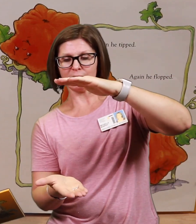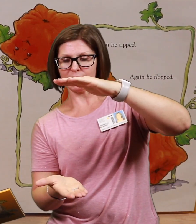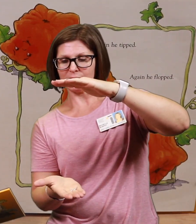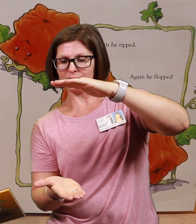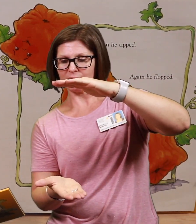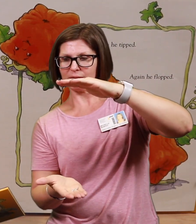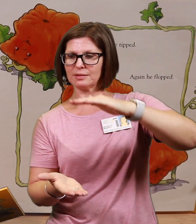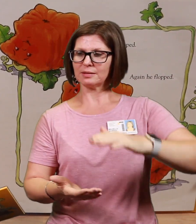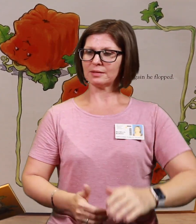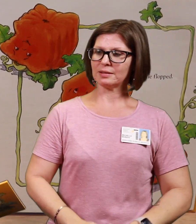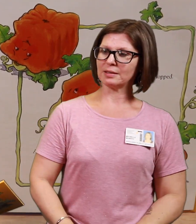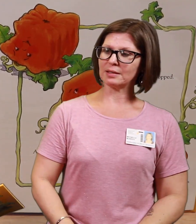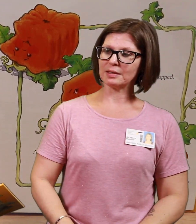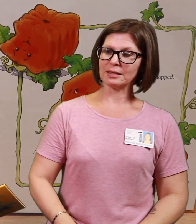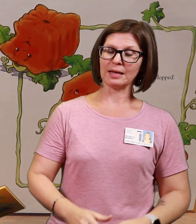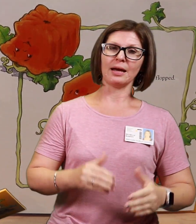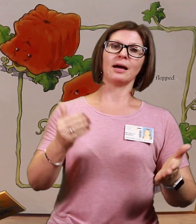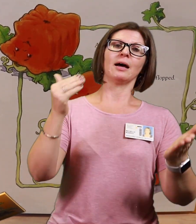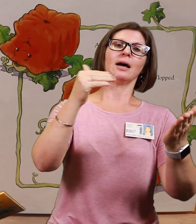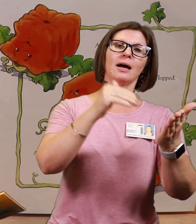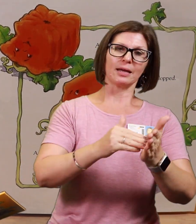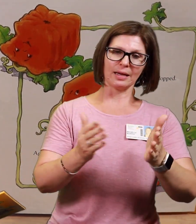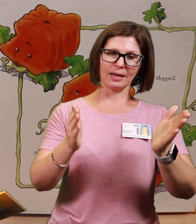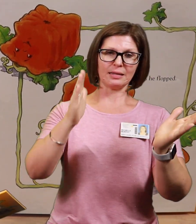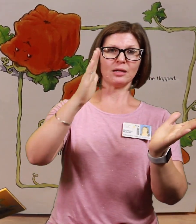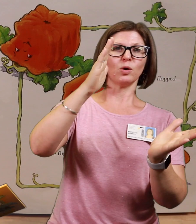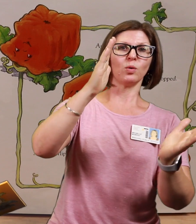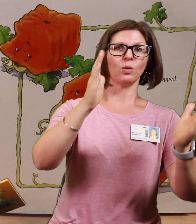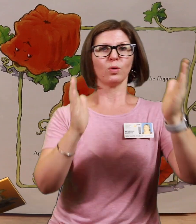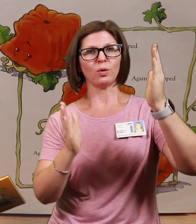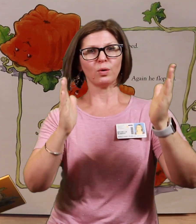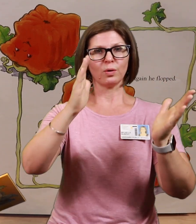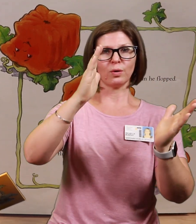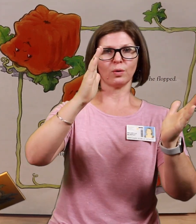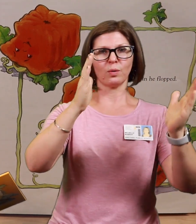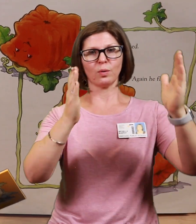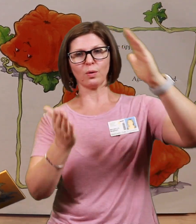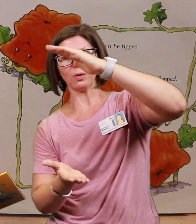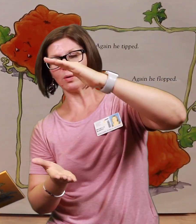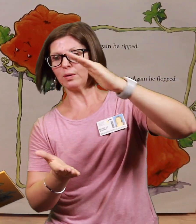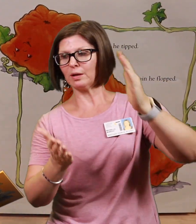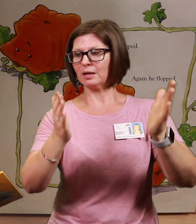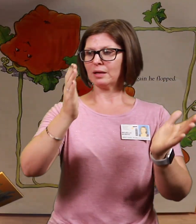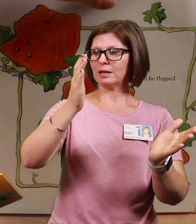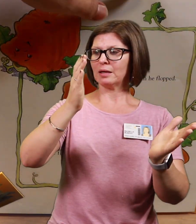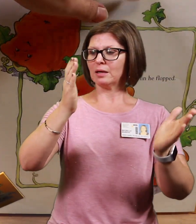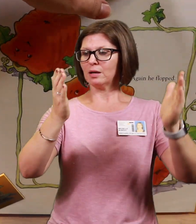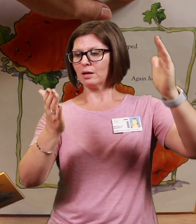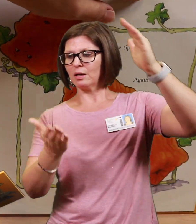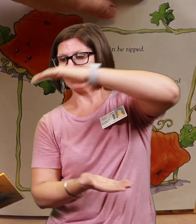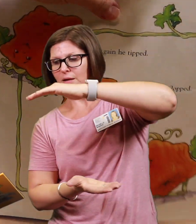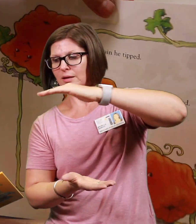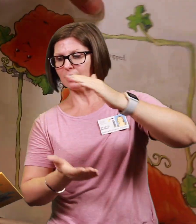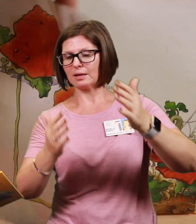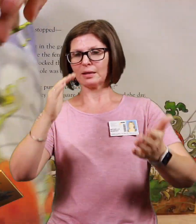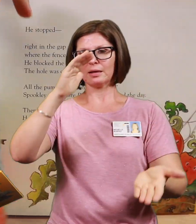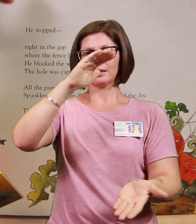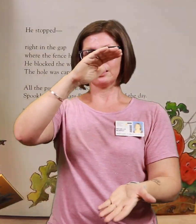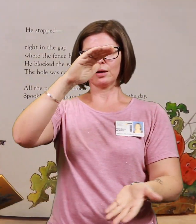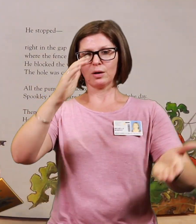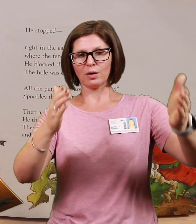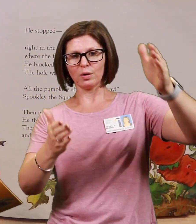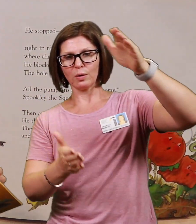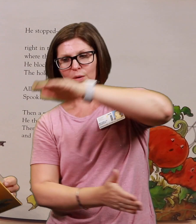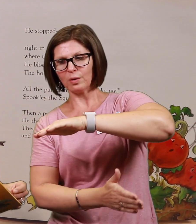side. Again he tipped. And then he flopped. Again he flipped. And